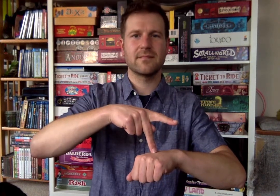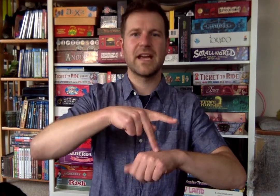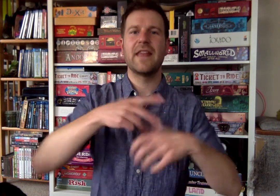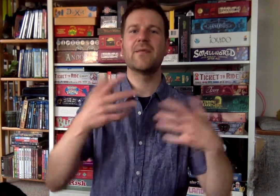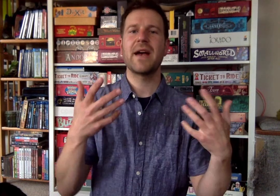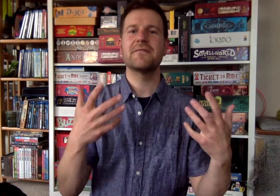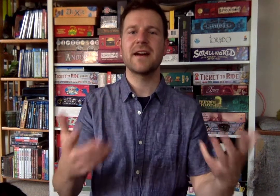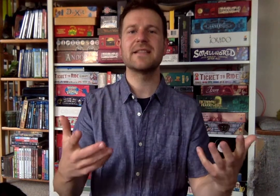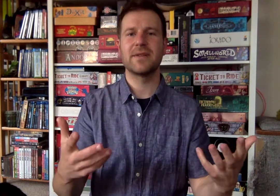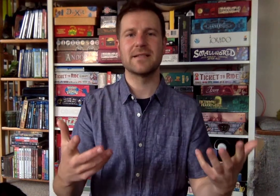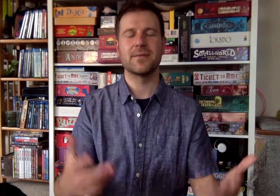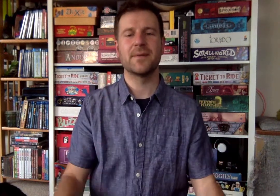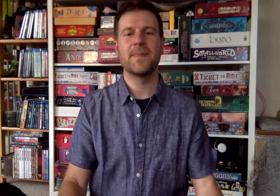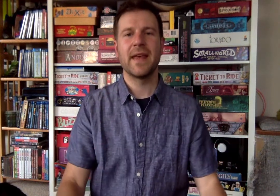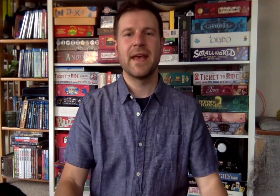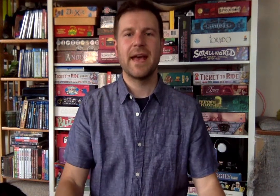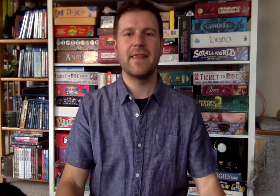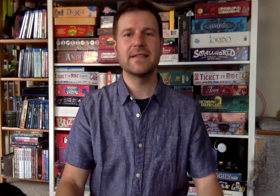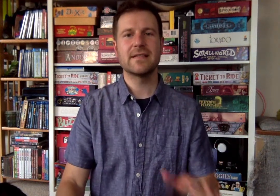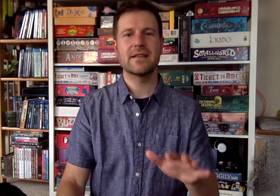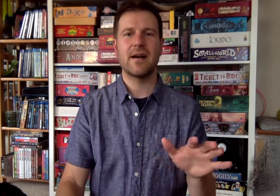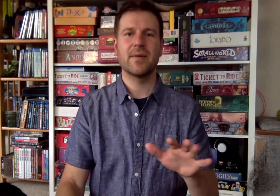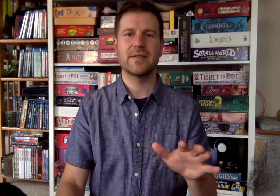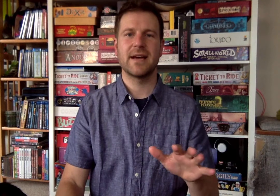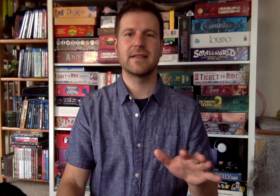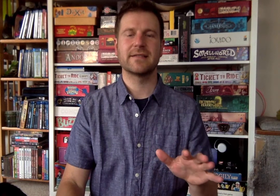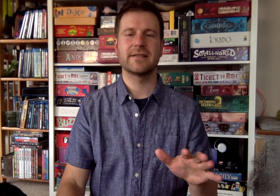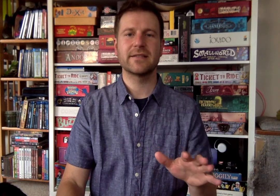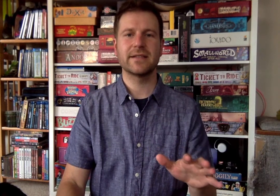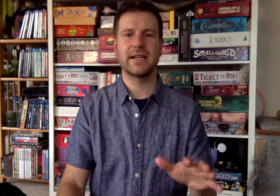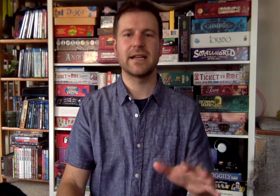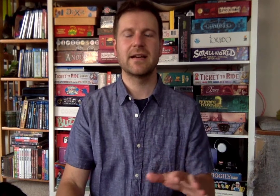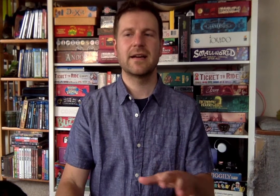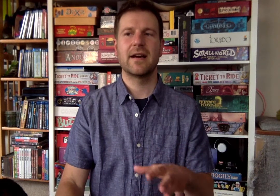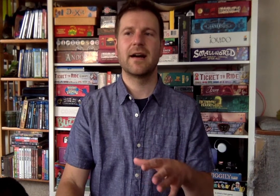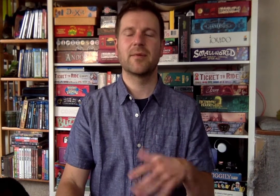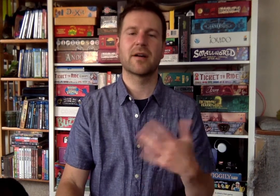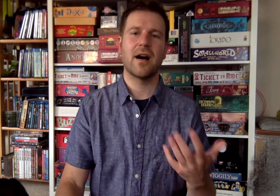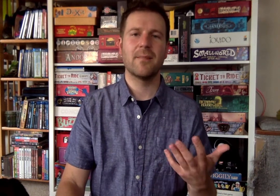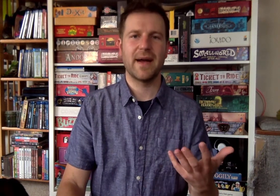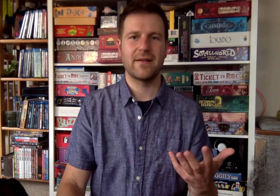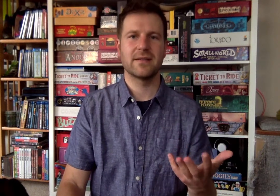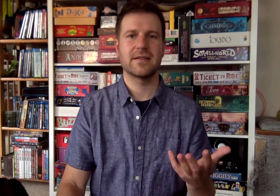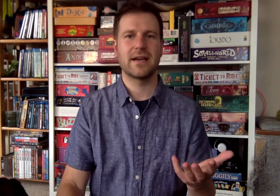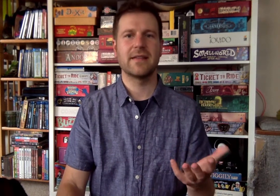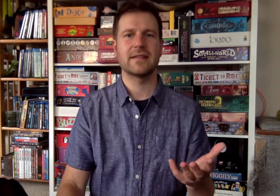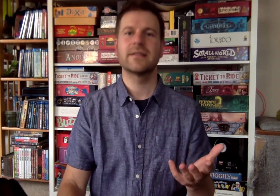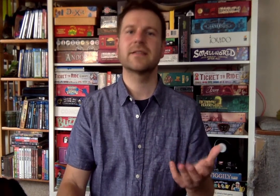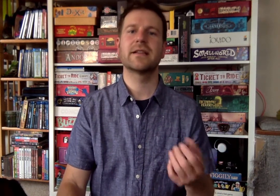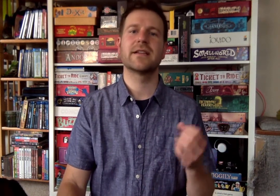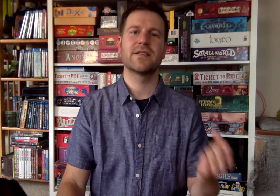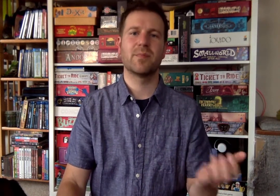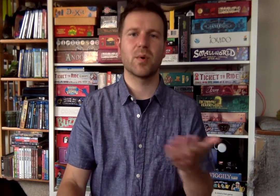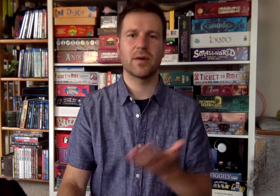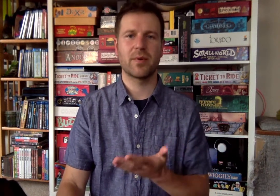And then we have vice principal, and this is a combo sign that's literally, or a compound sign that's literally support